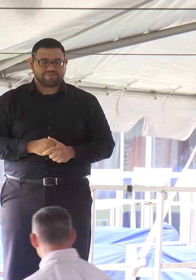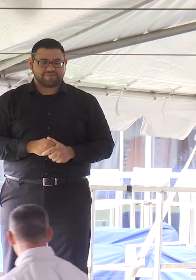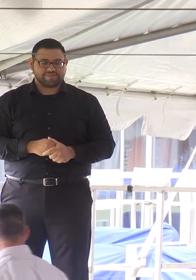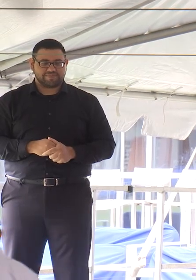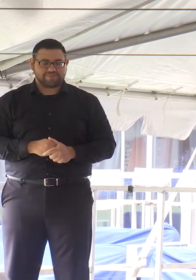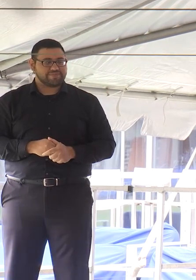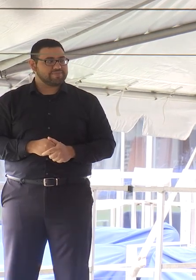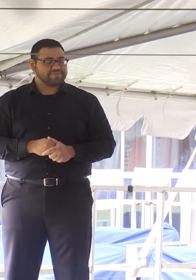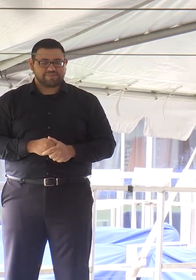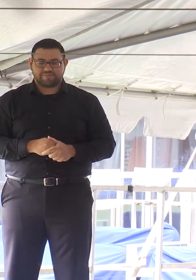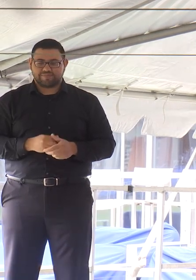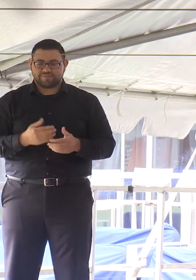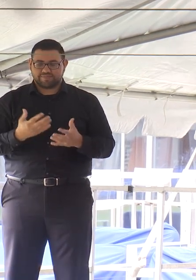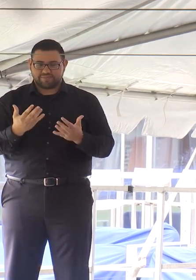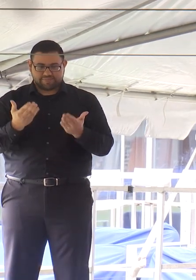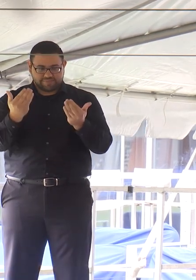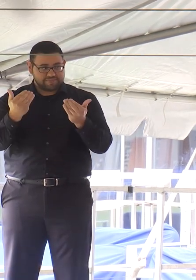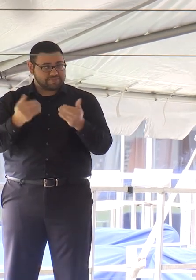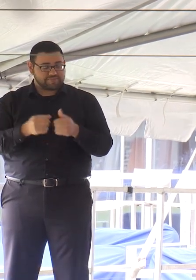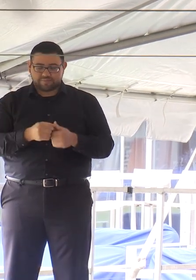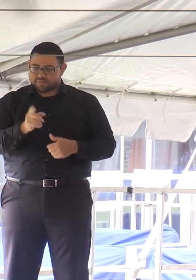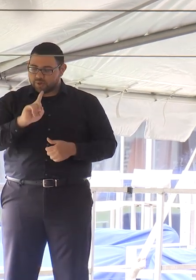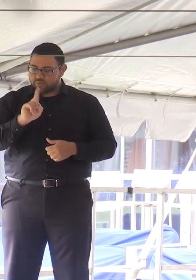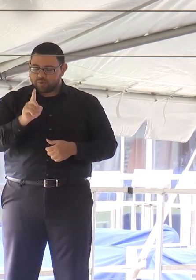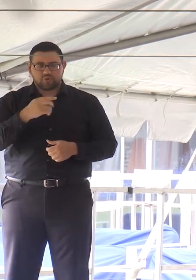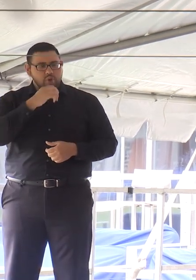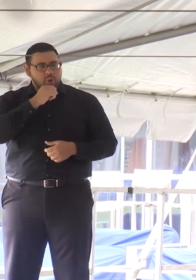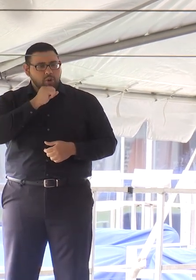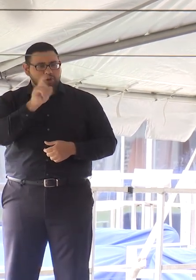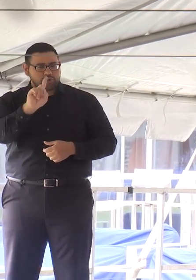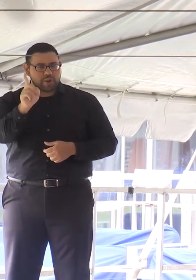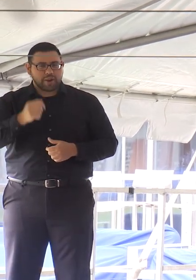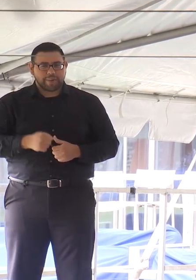Why aren't you up here? And where is your orange?